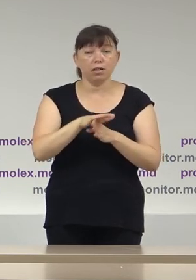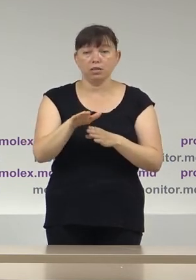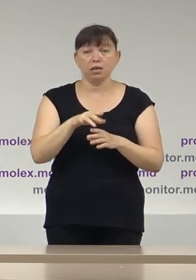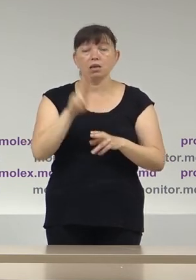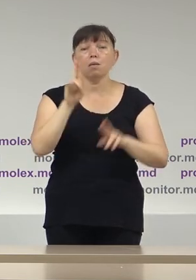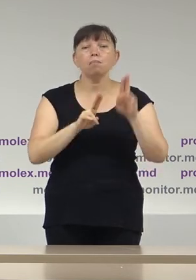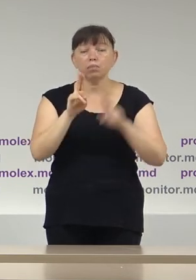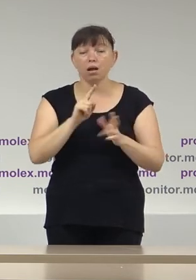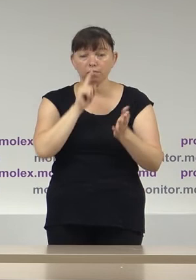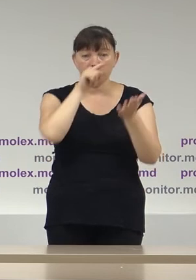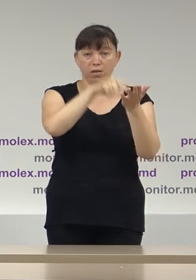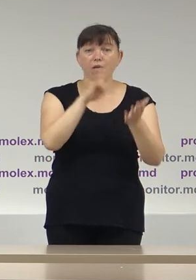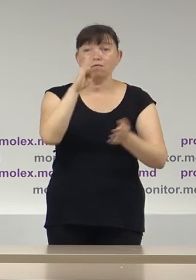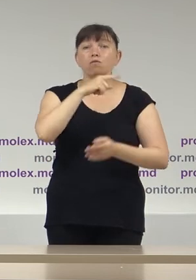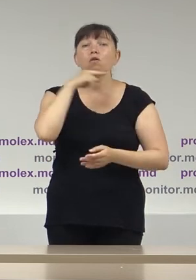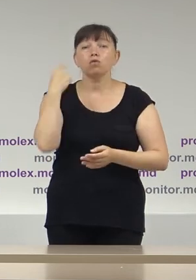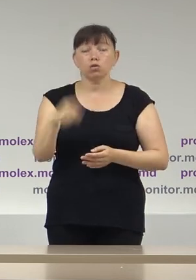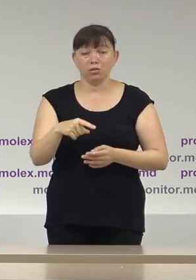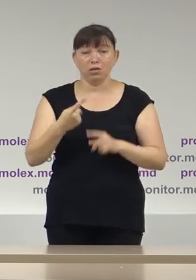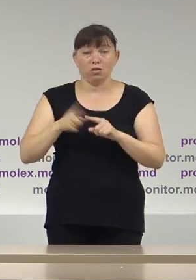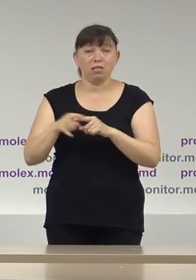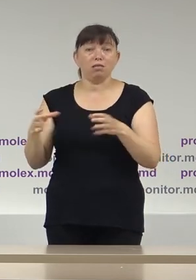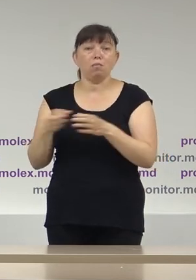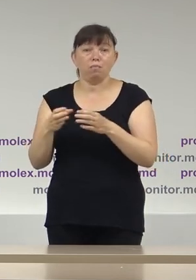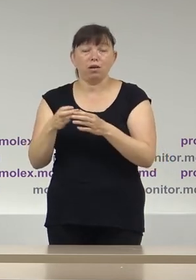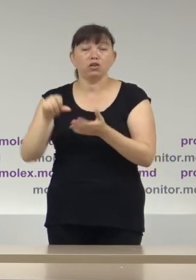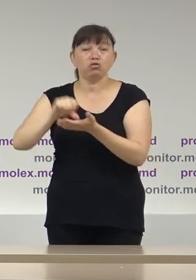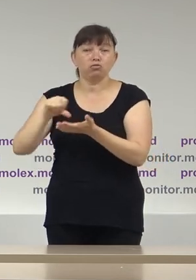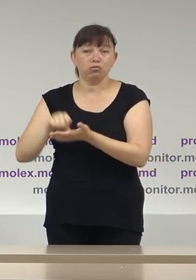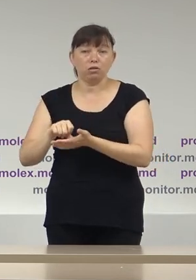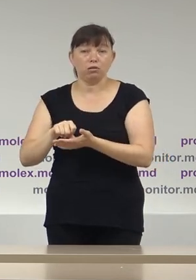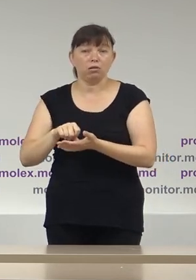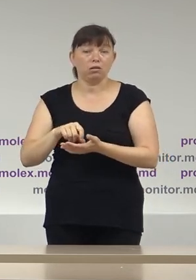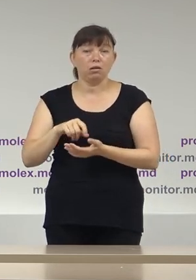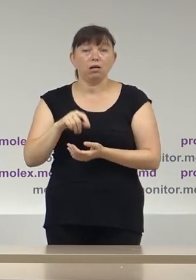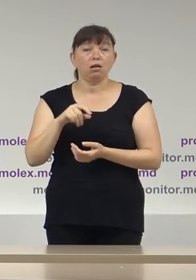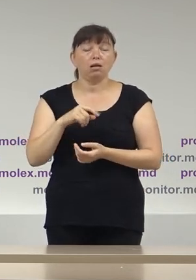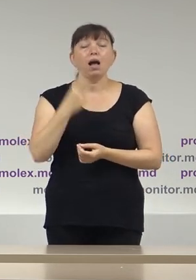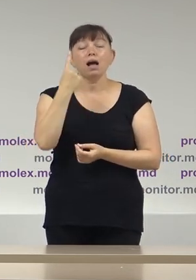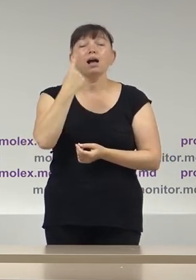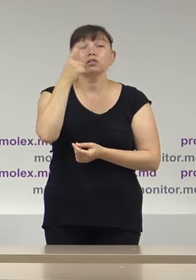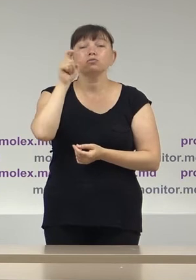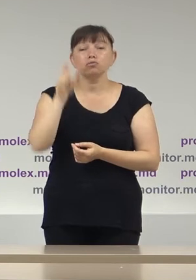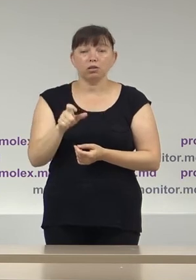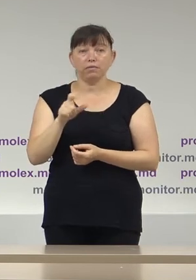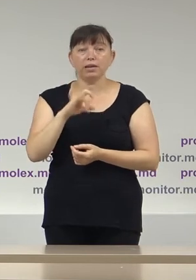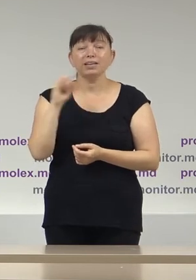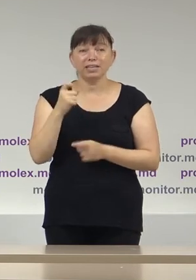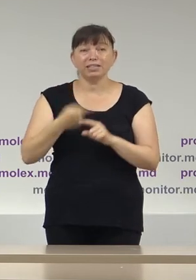the response of the Minister of External Affairs and European Integration, which found purposeful non-compliance with the entry